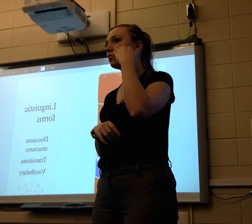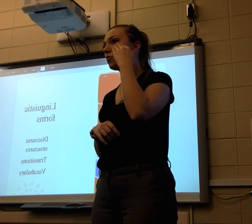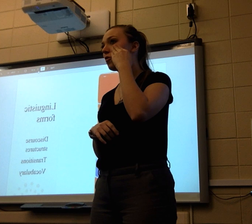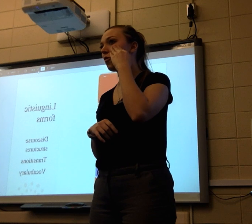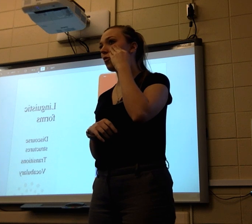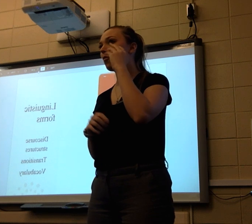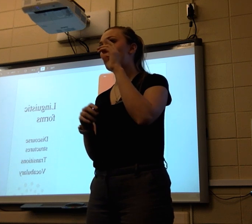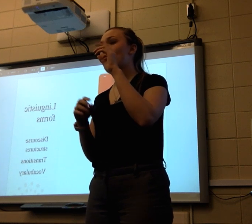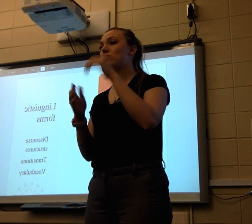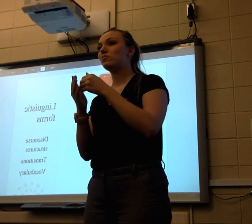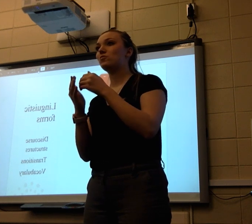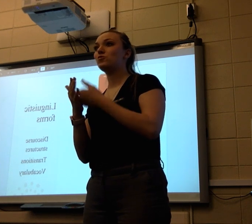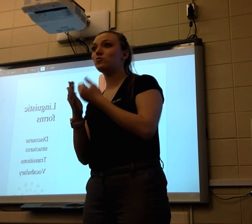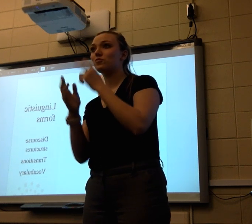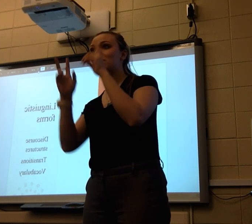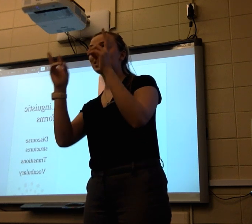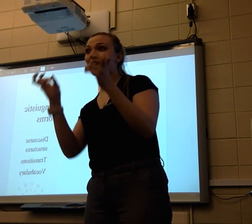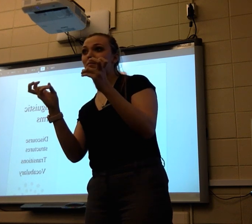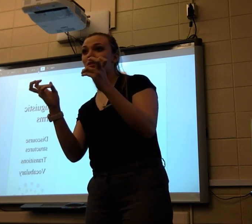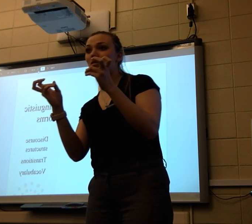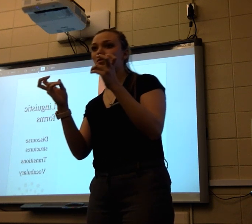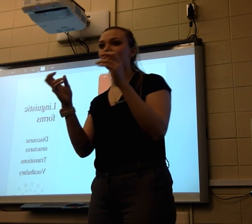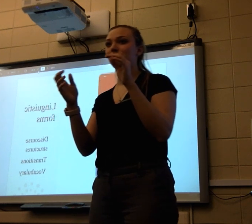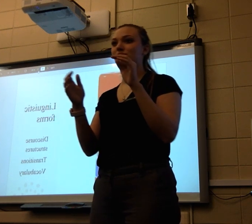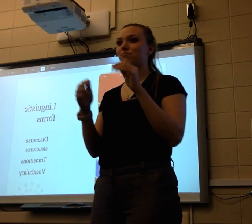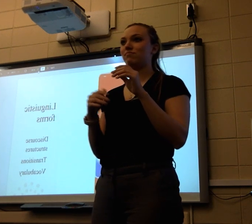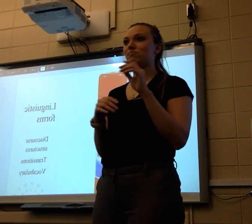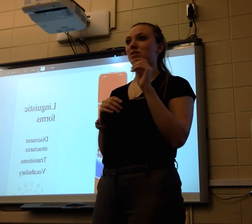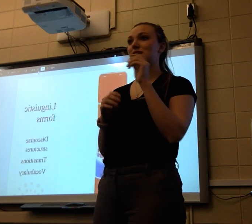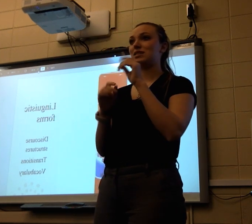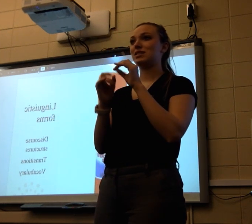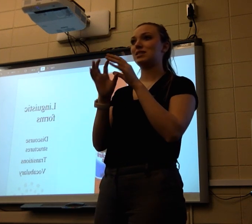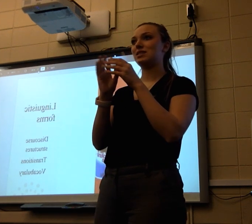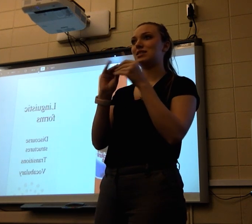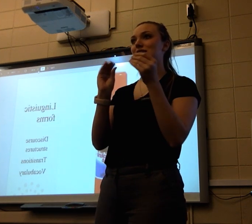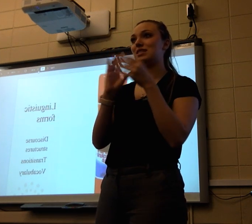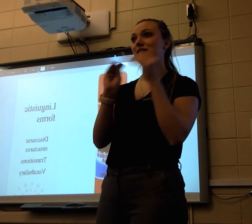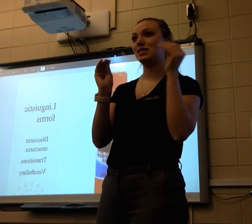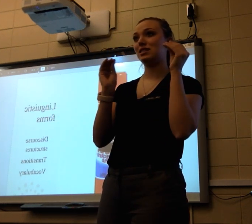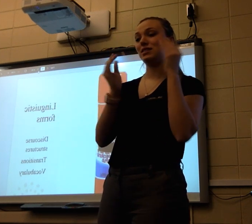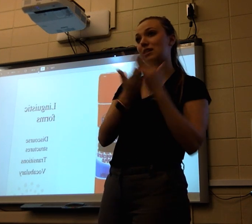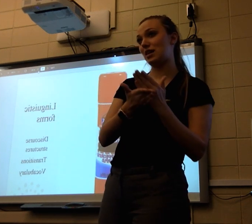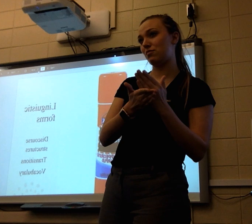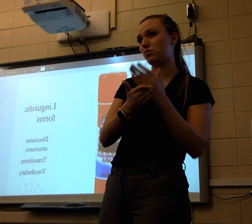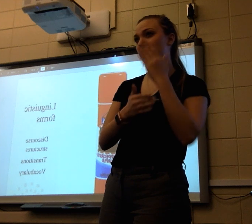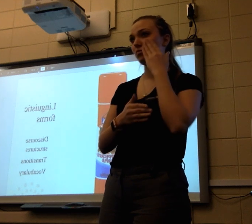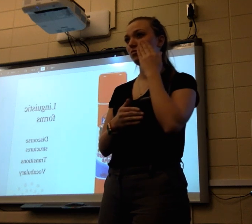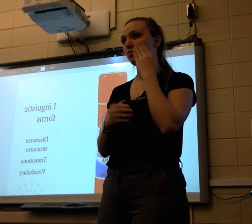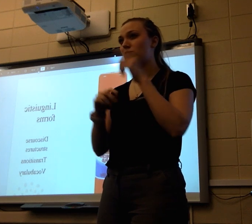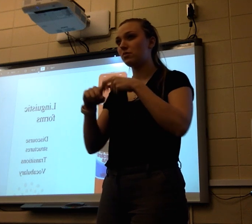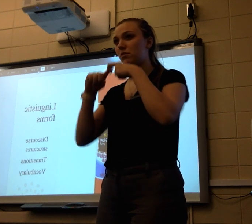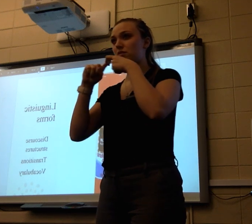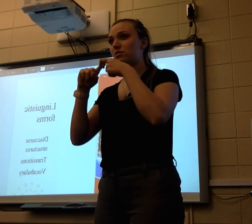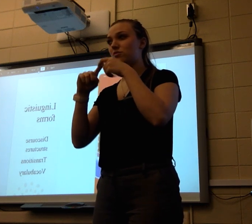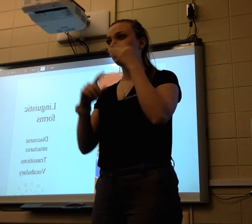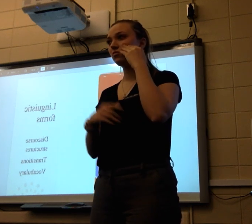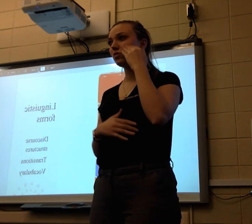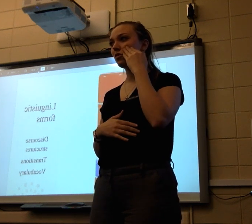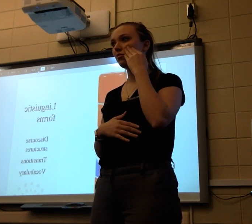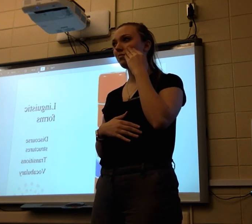a new topic. So she is not completely flat. Her projection is different, right? So it would look